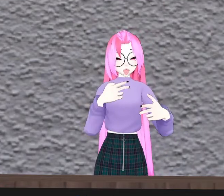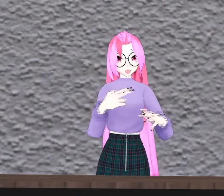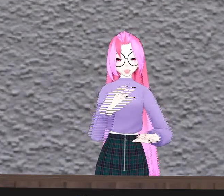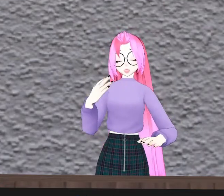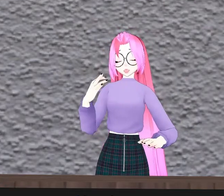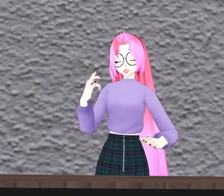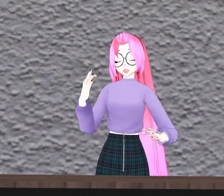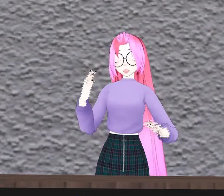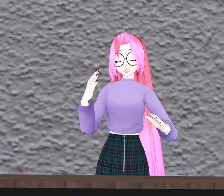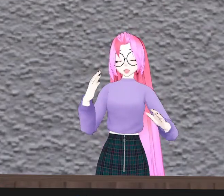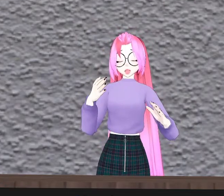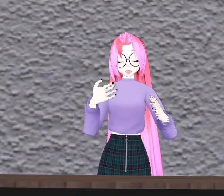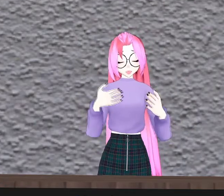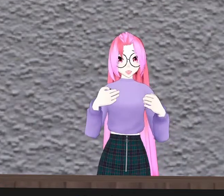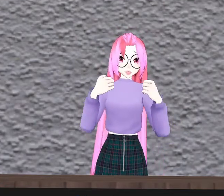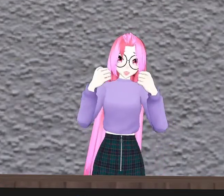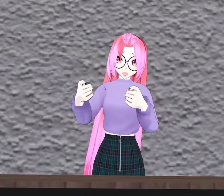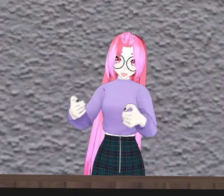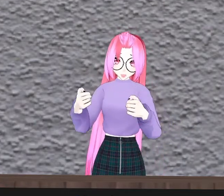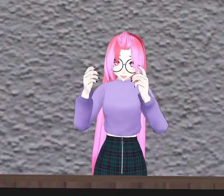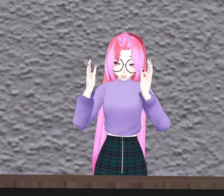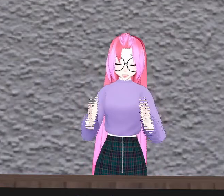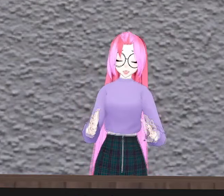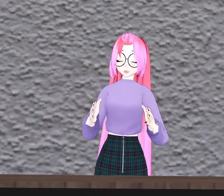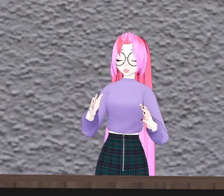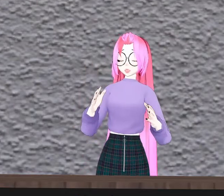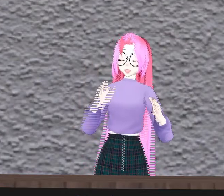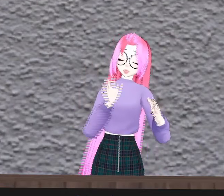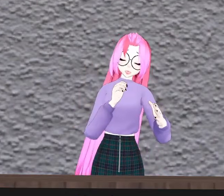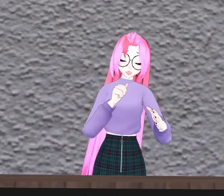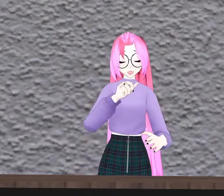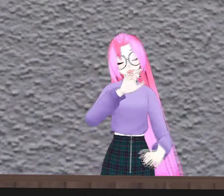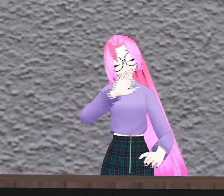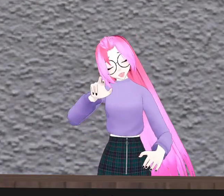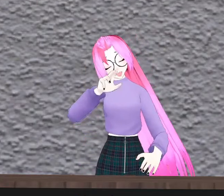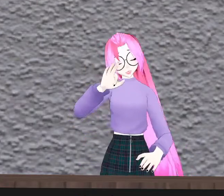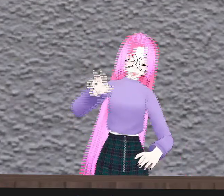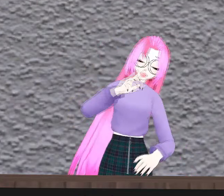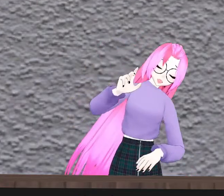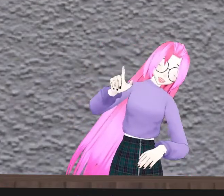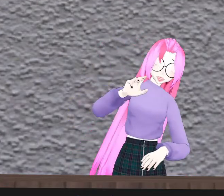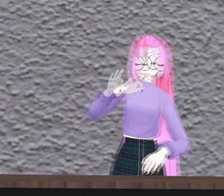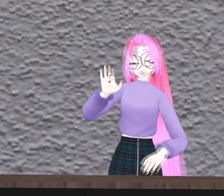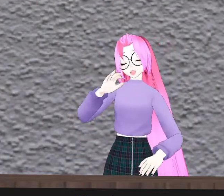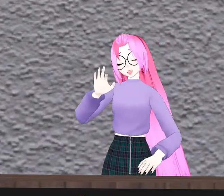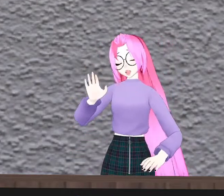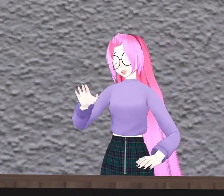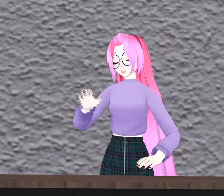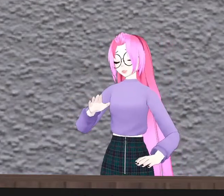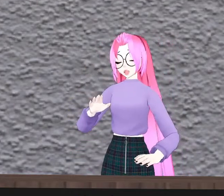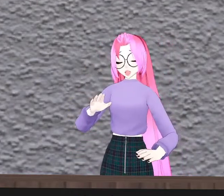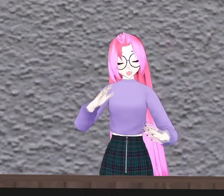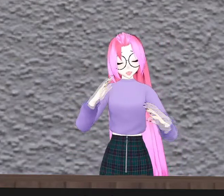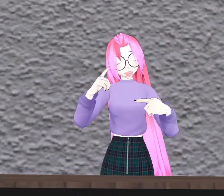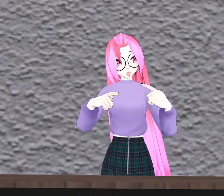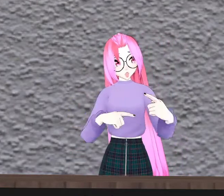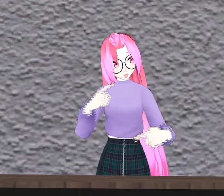is it's given to a person, and instead of just finger spelling your name every single time, it's an actual